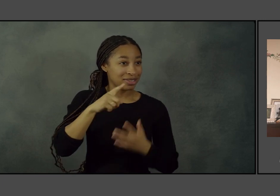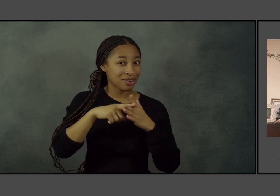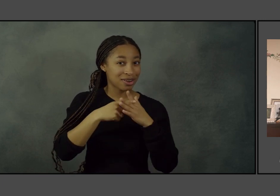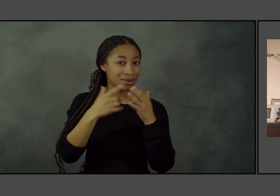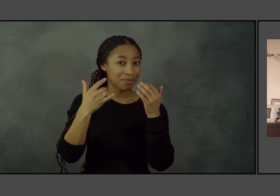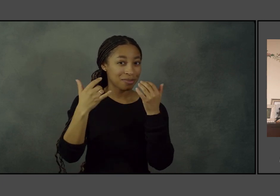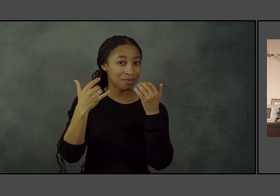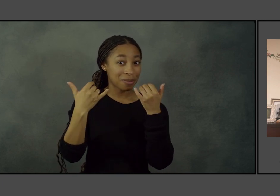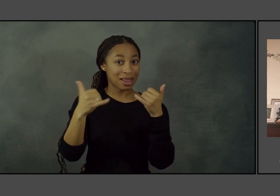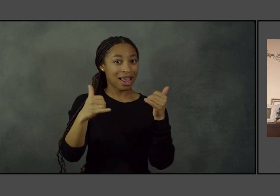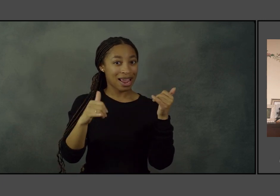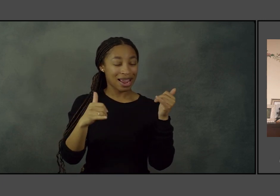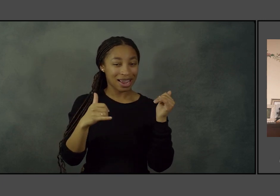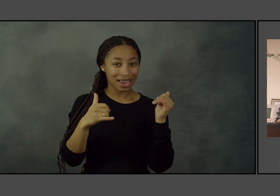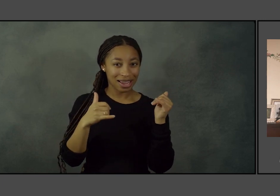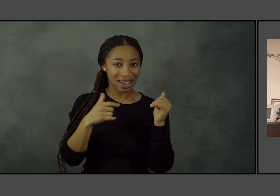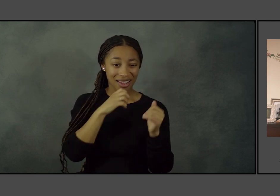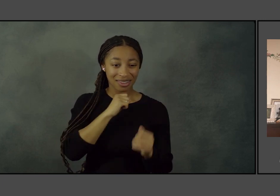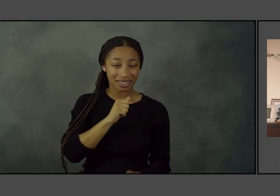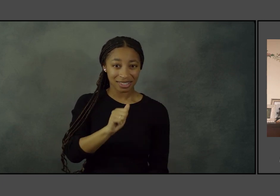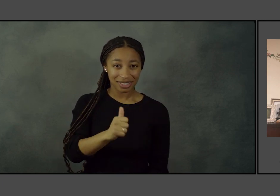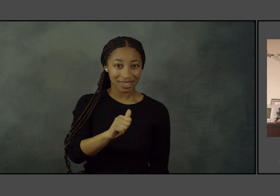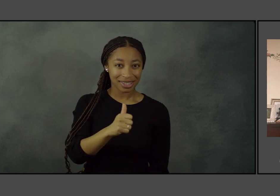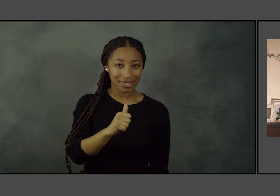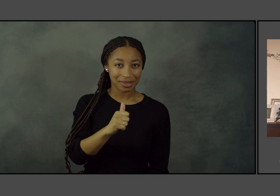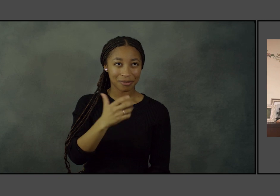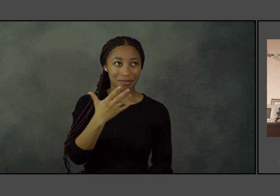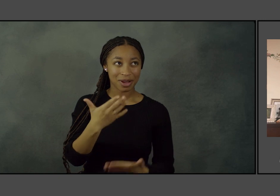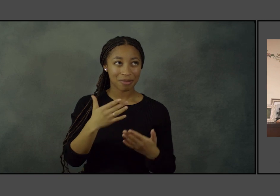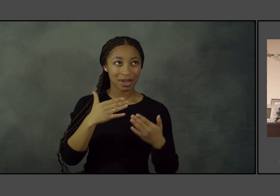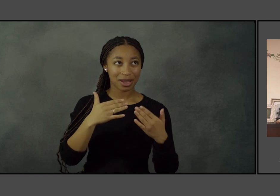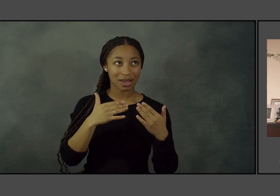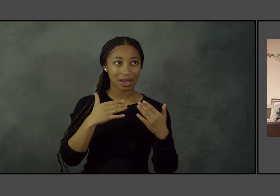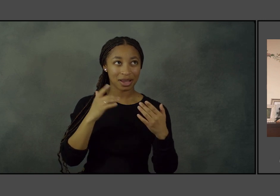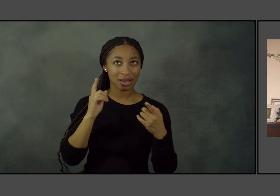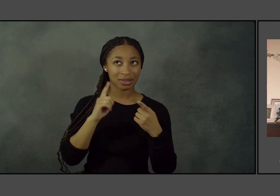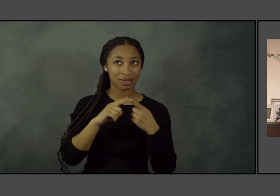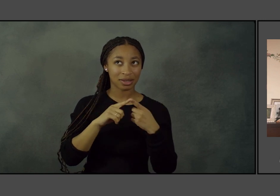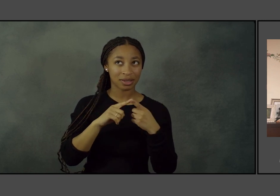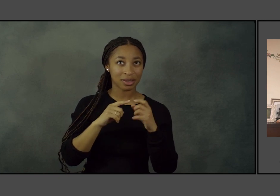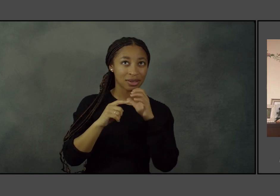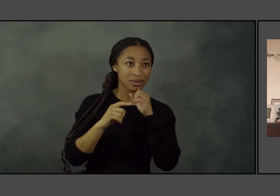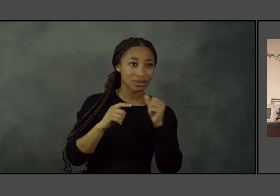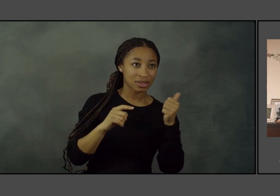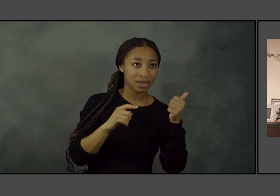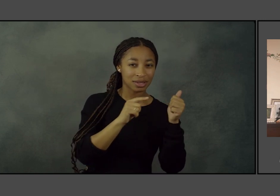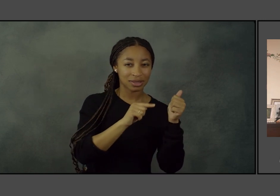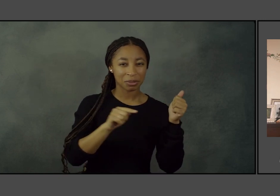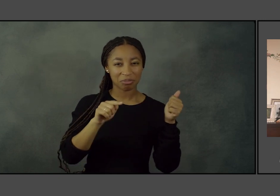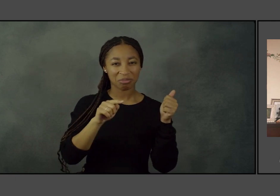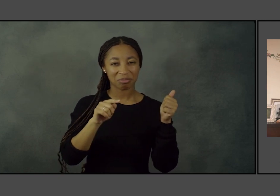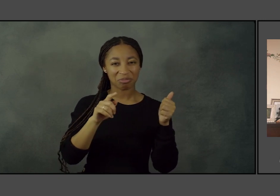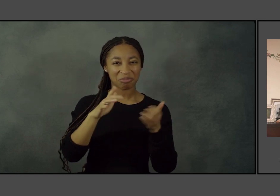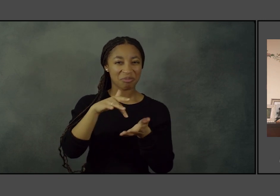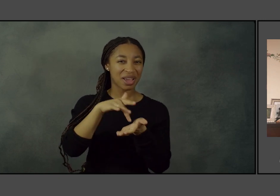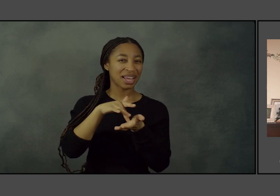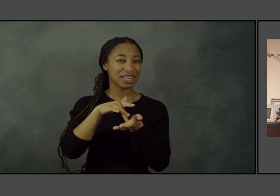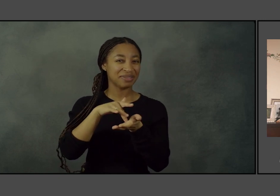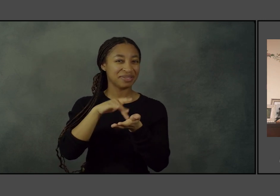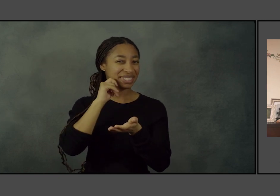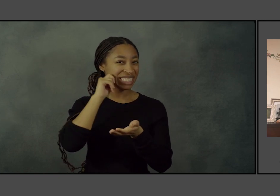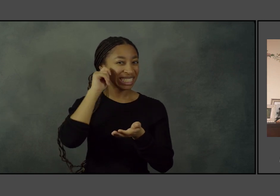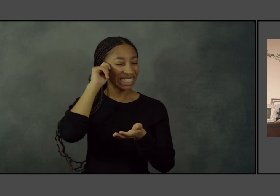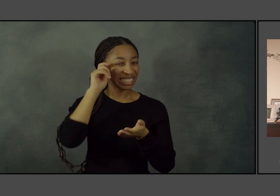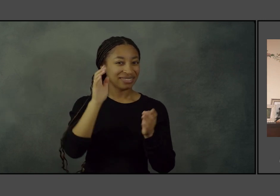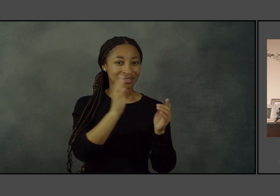old, probably up until I was in my mid-teens, I never saw another woman playing the drums ever. So I